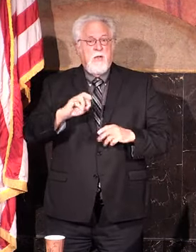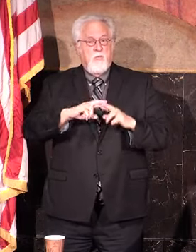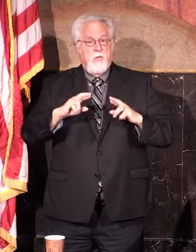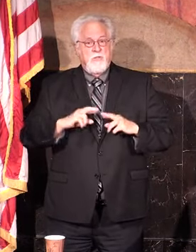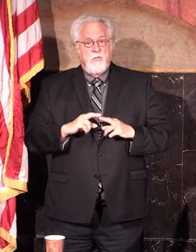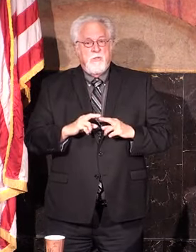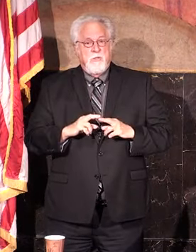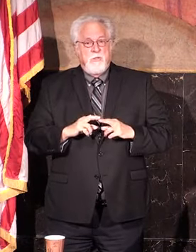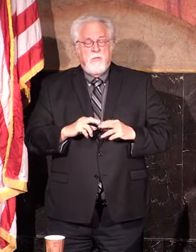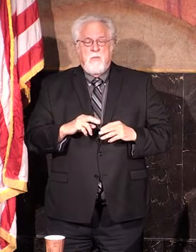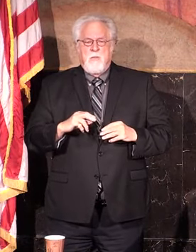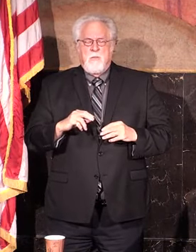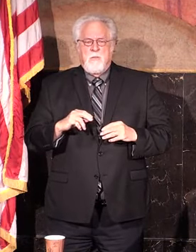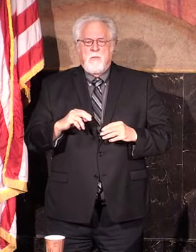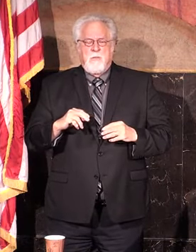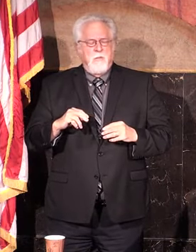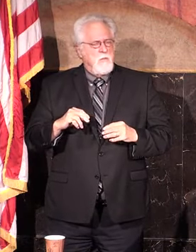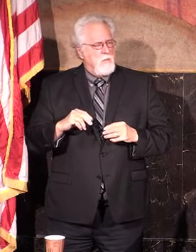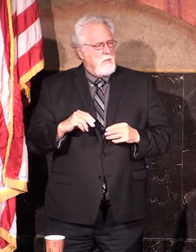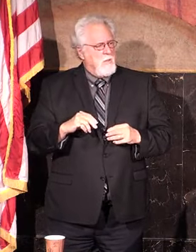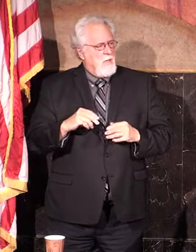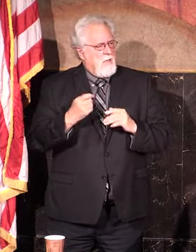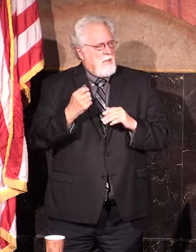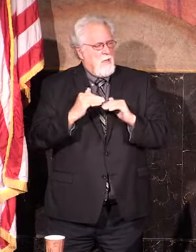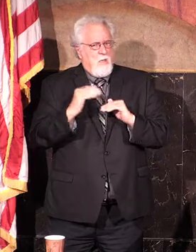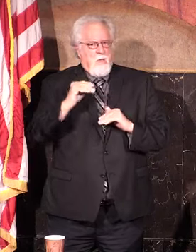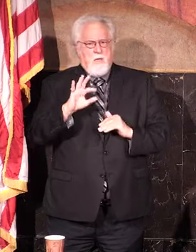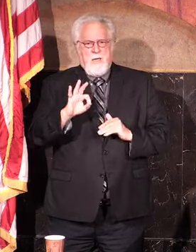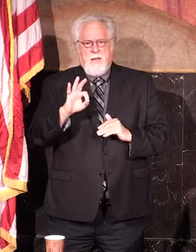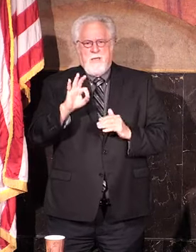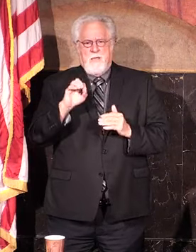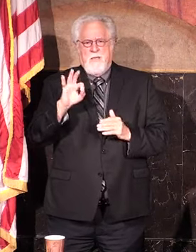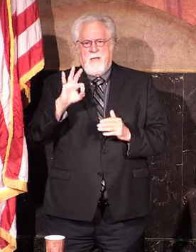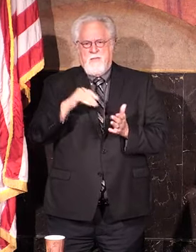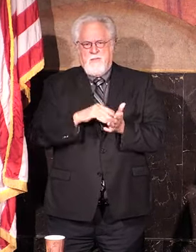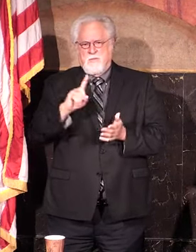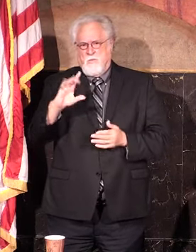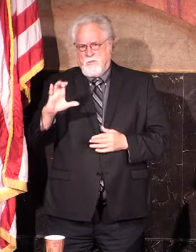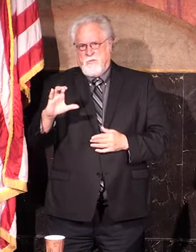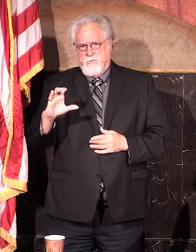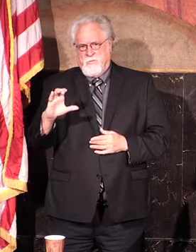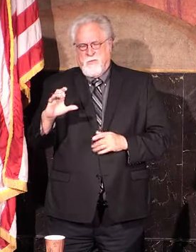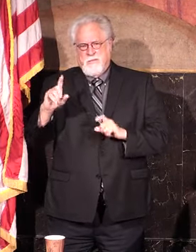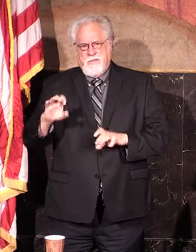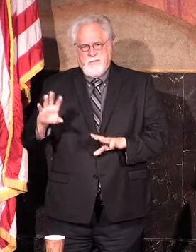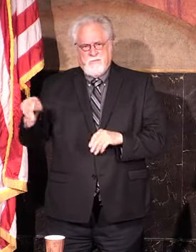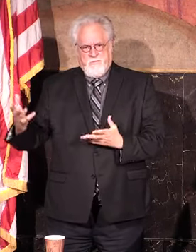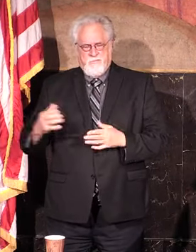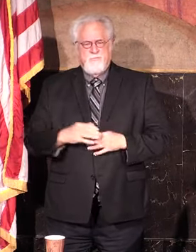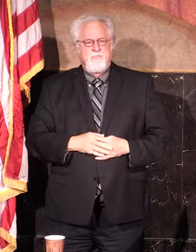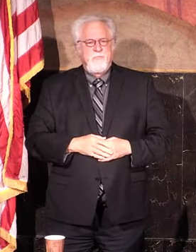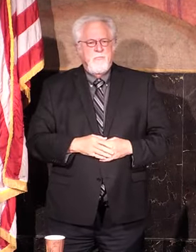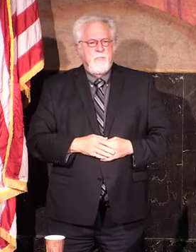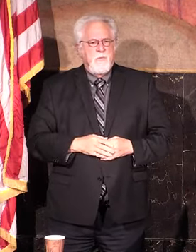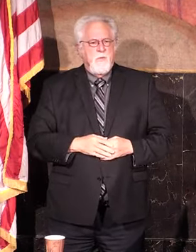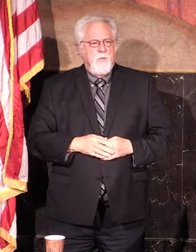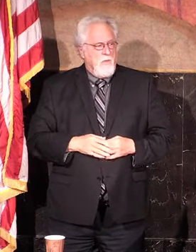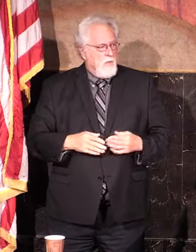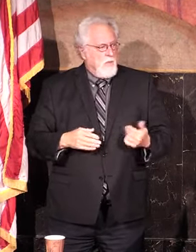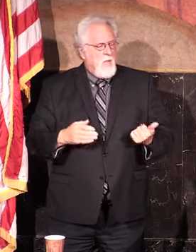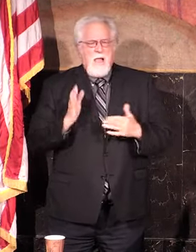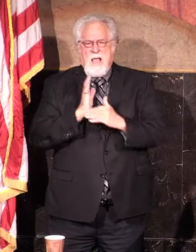region is slightly over 9,100 tests performed. The